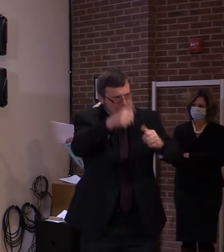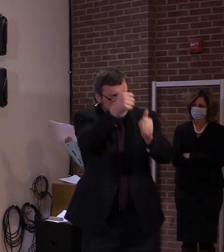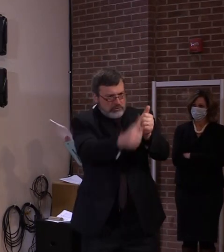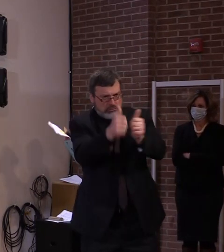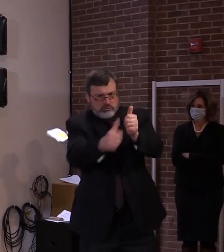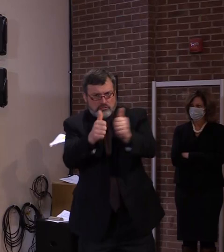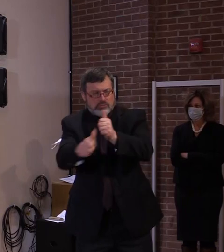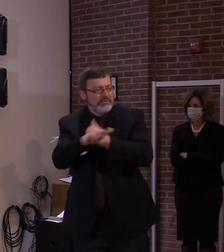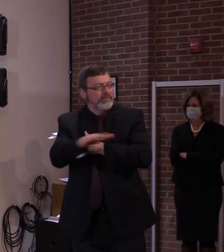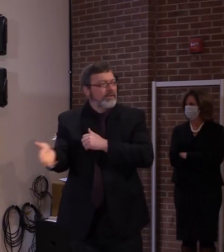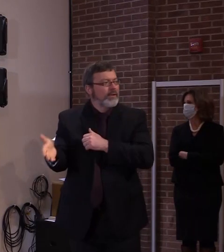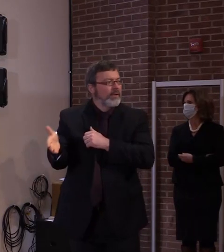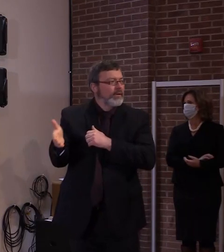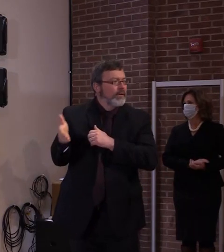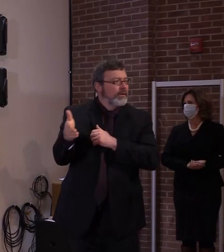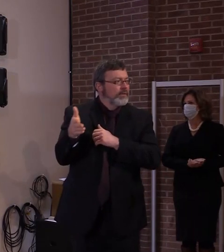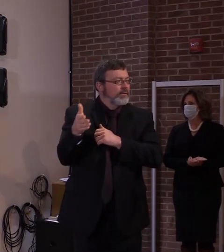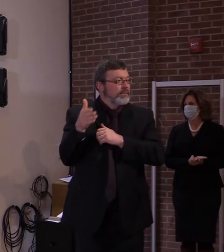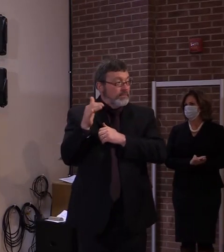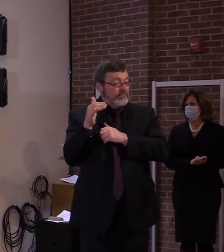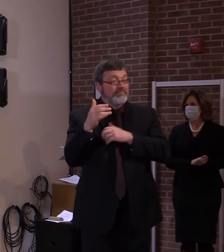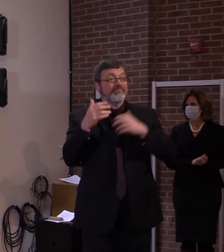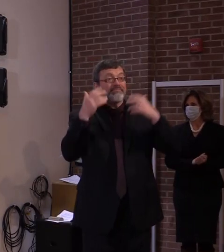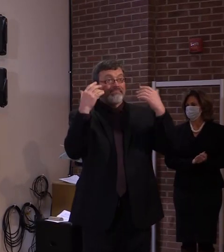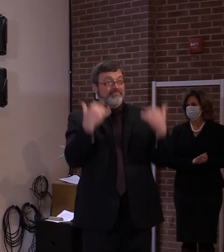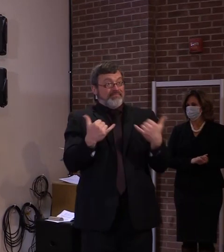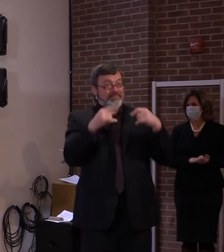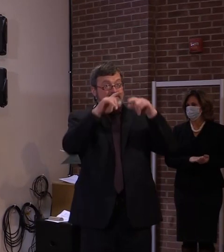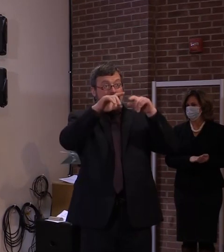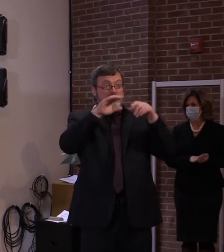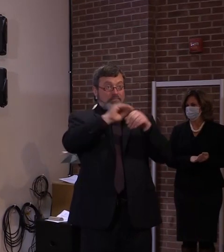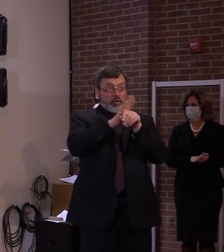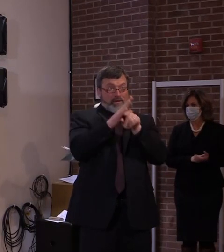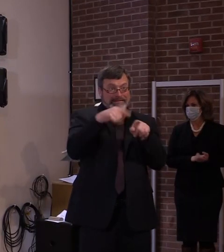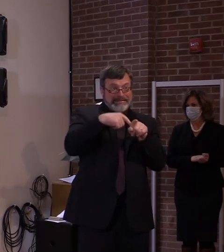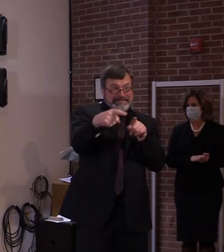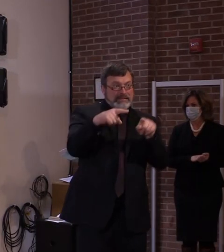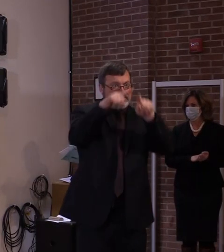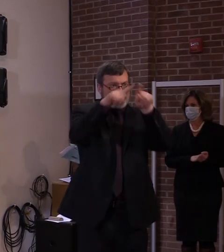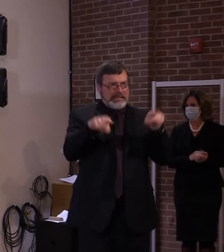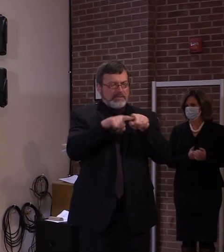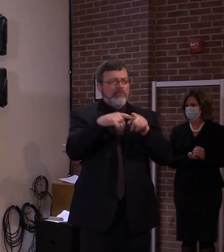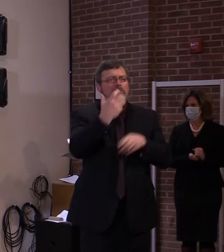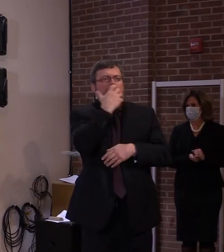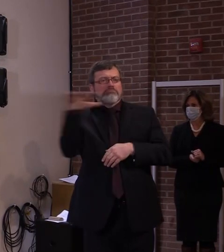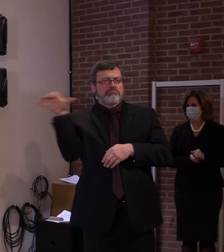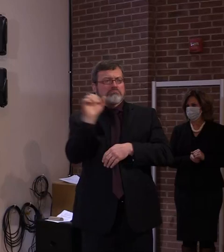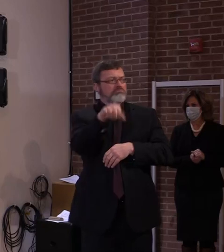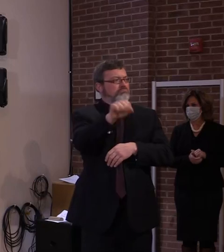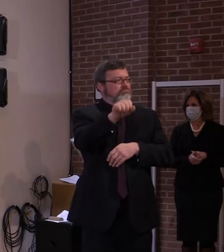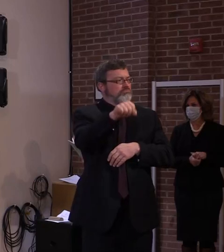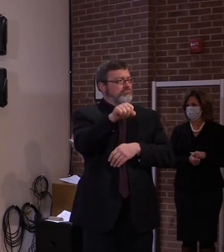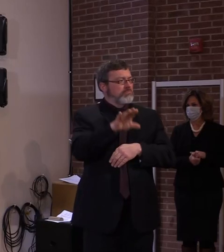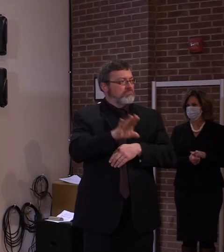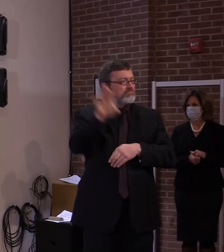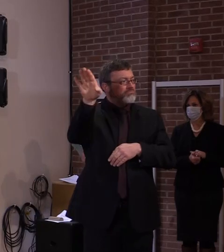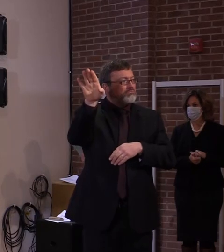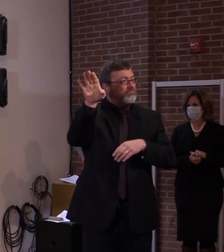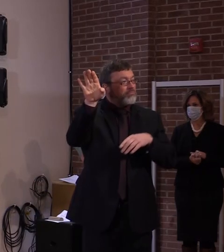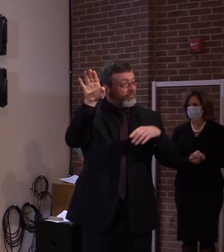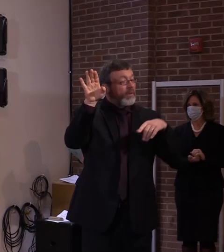particularly now during the Delta surge, the deaths that have occurred in the unvaccinated people are